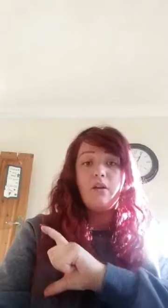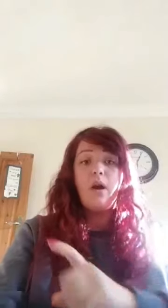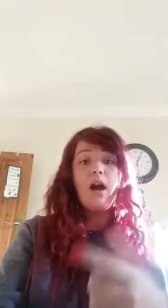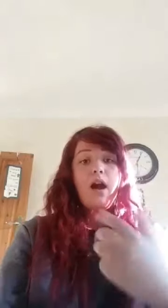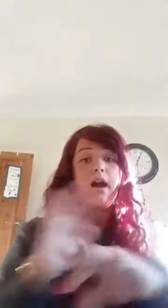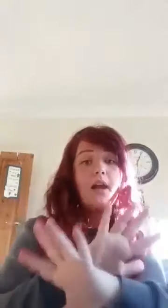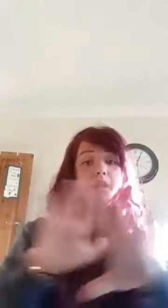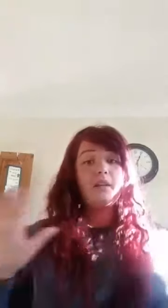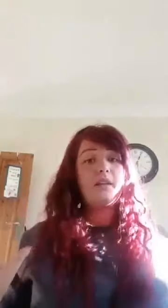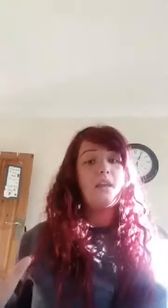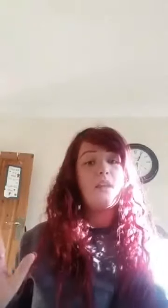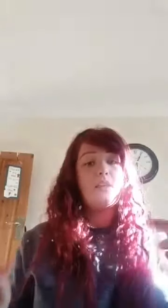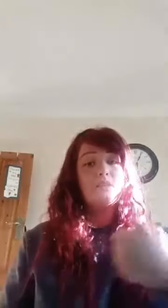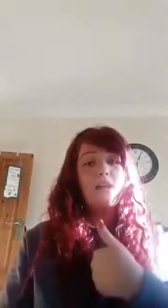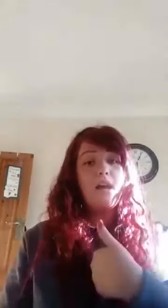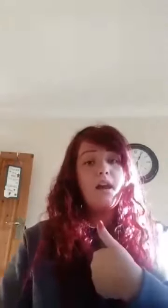why can't I